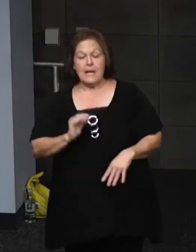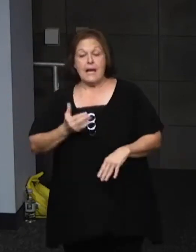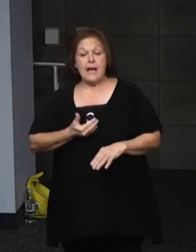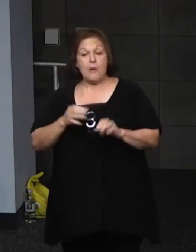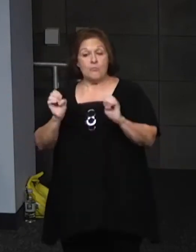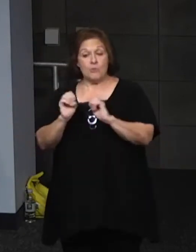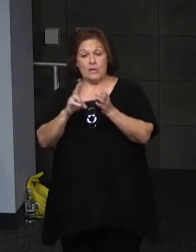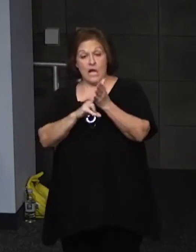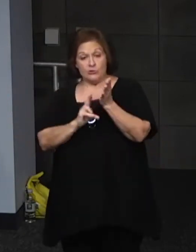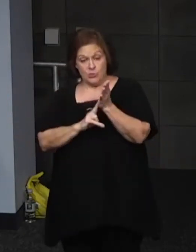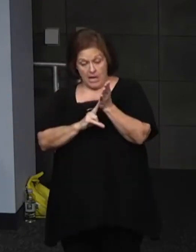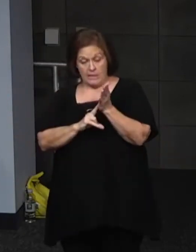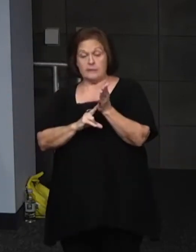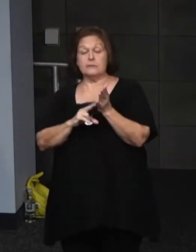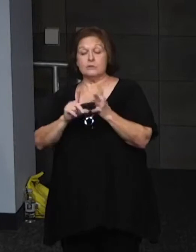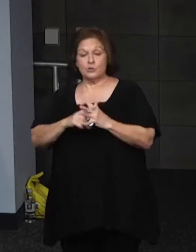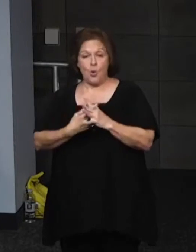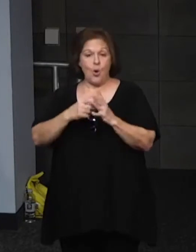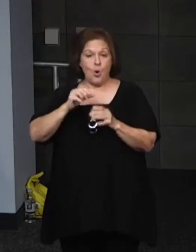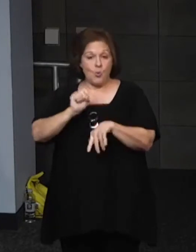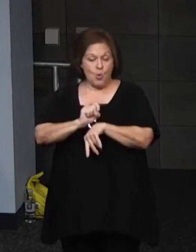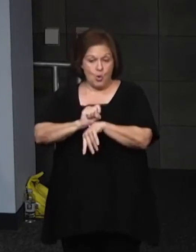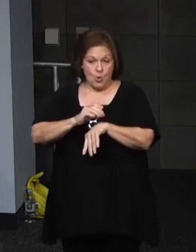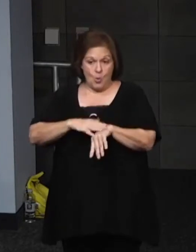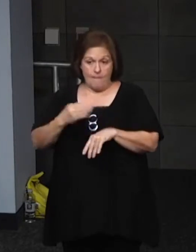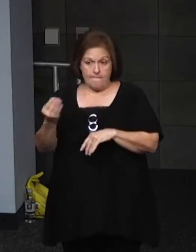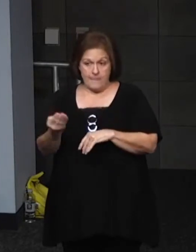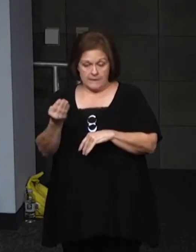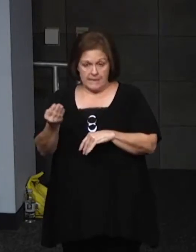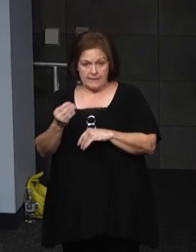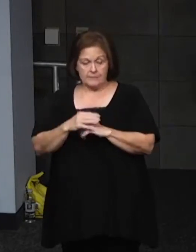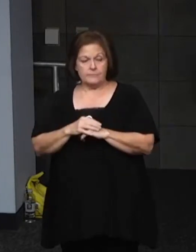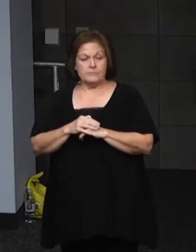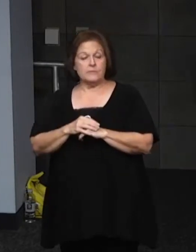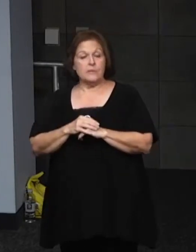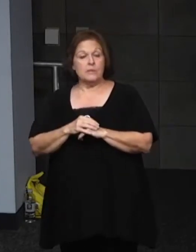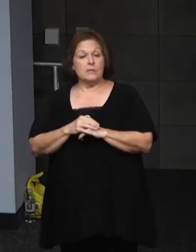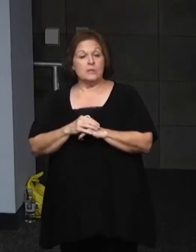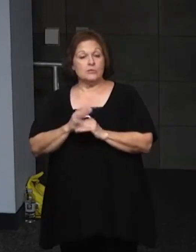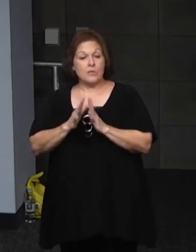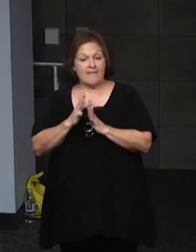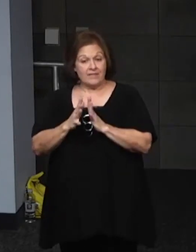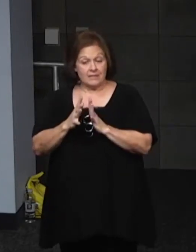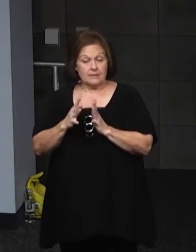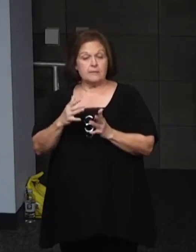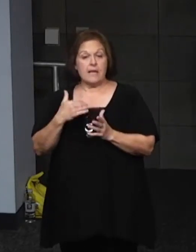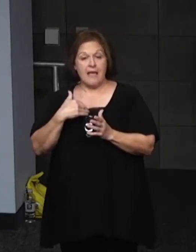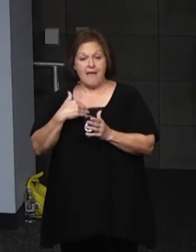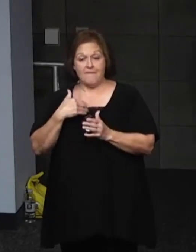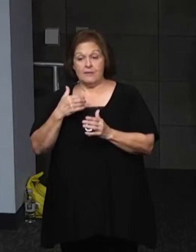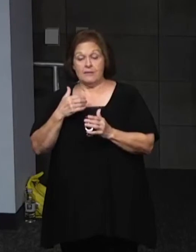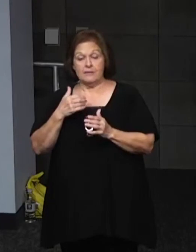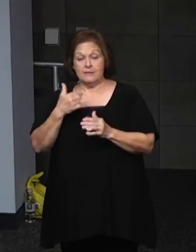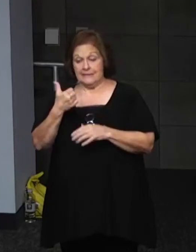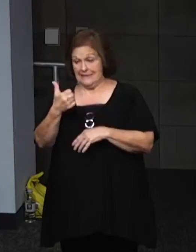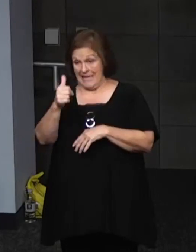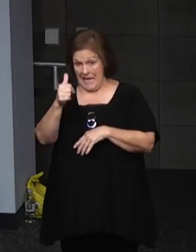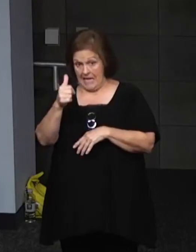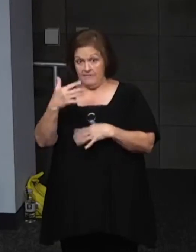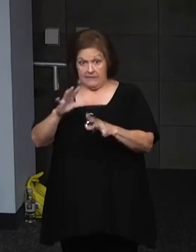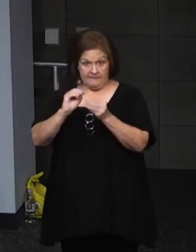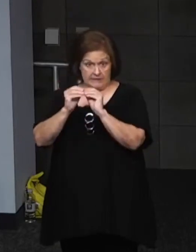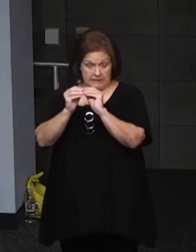will have additional crews start working on Monday. With regard to traffic, we restored another 10 traffic signals, 2 on